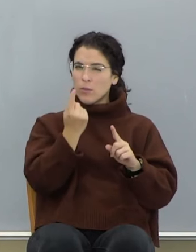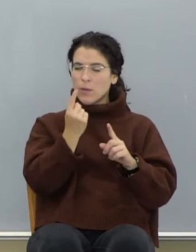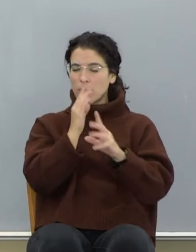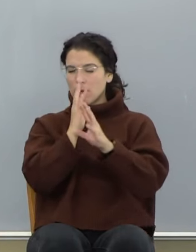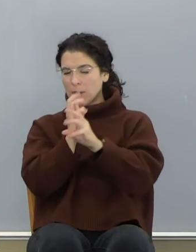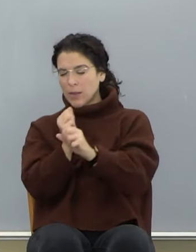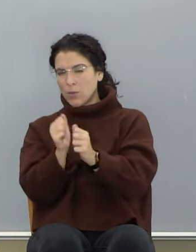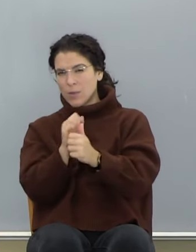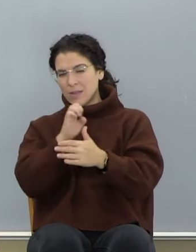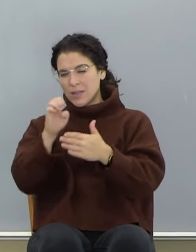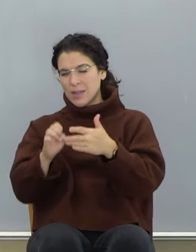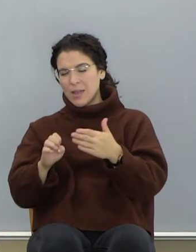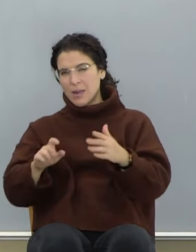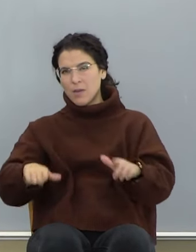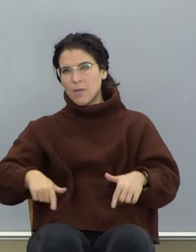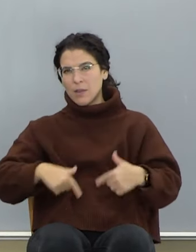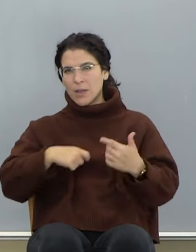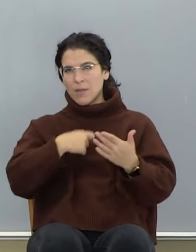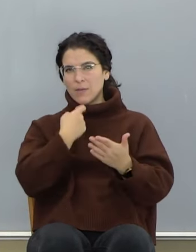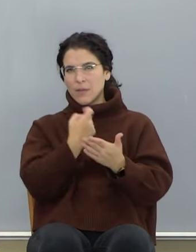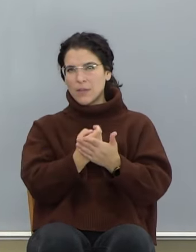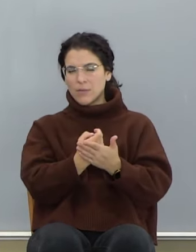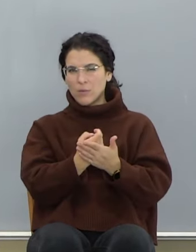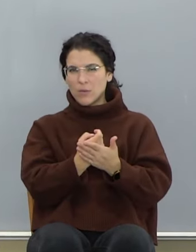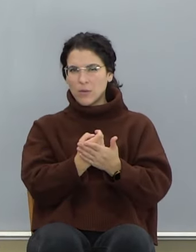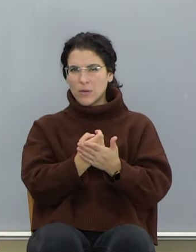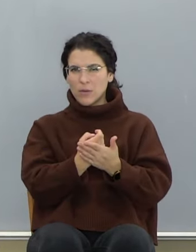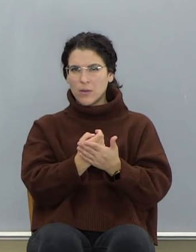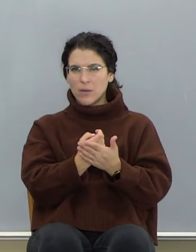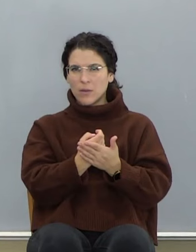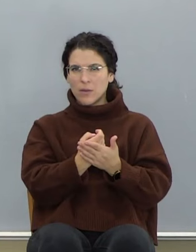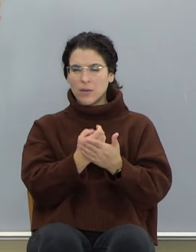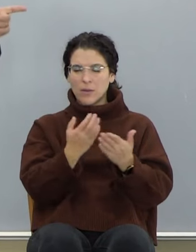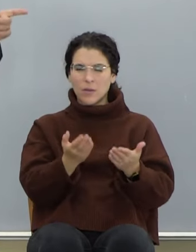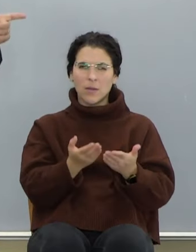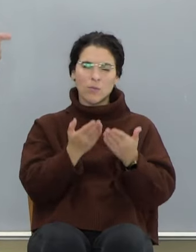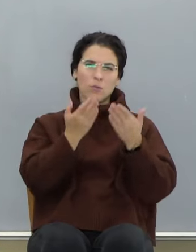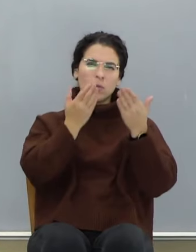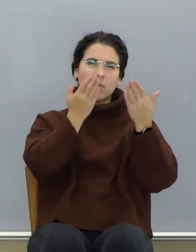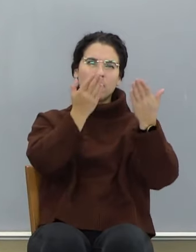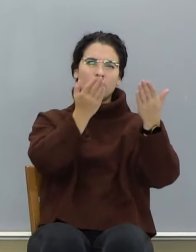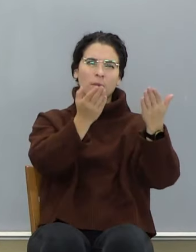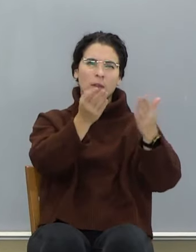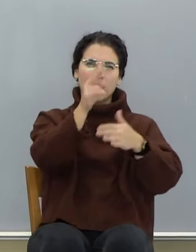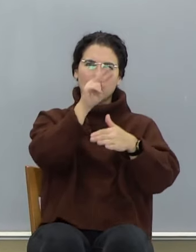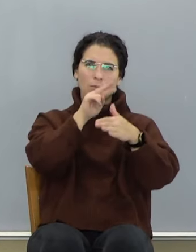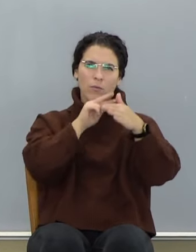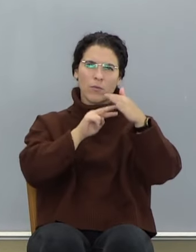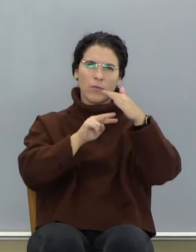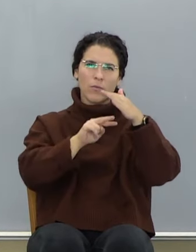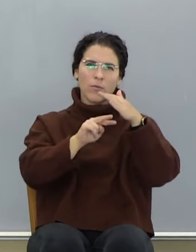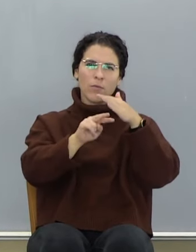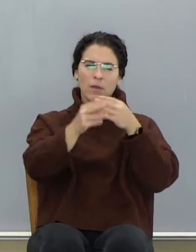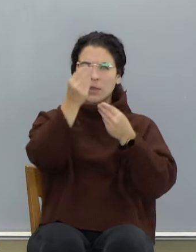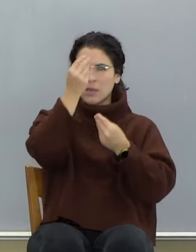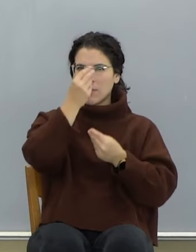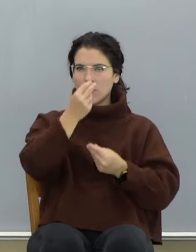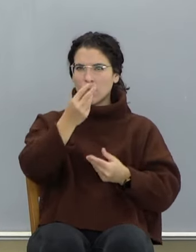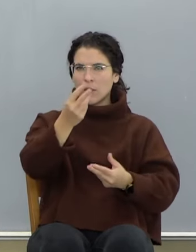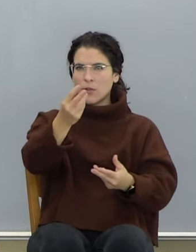all of these end-of-life testimonies. They provide prophetic